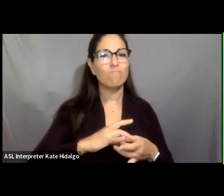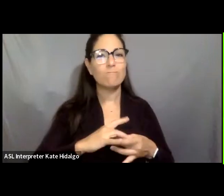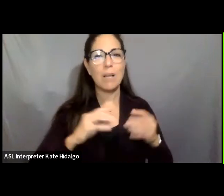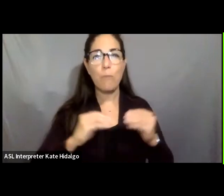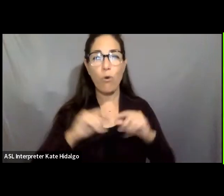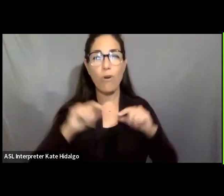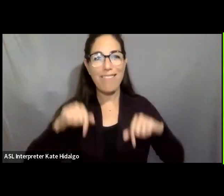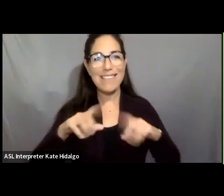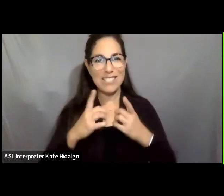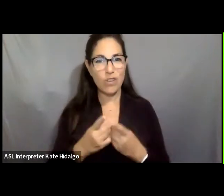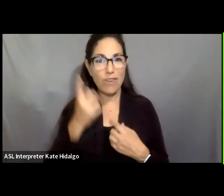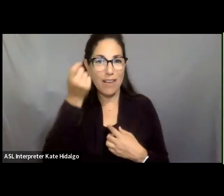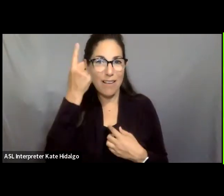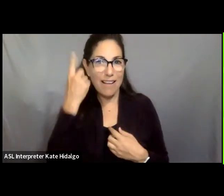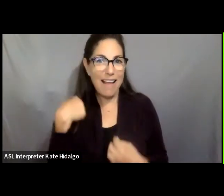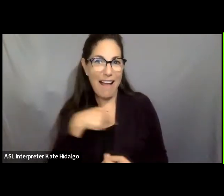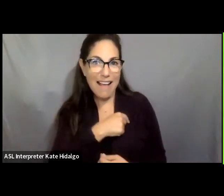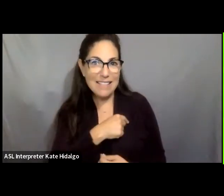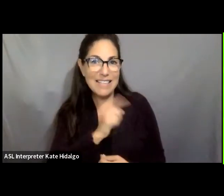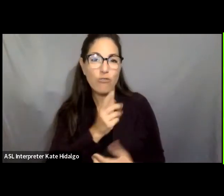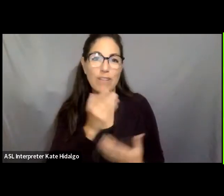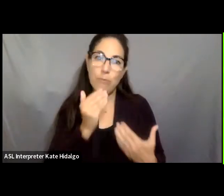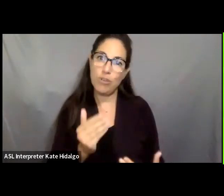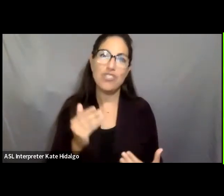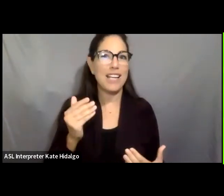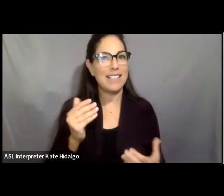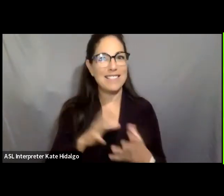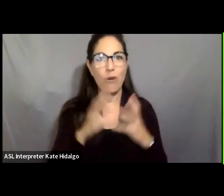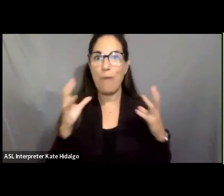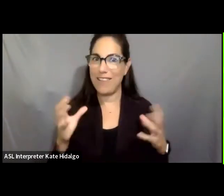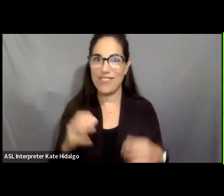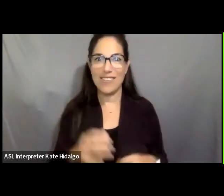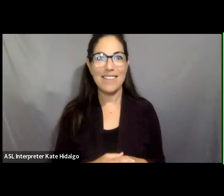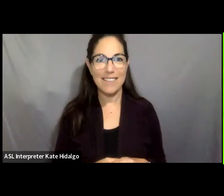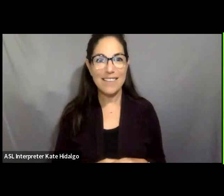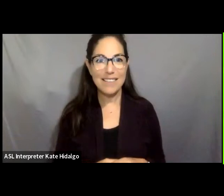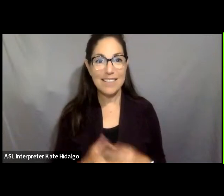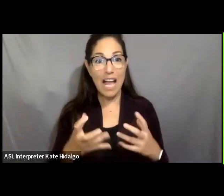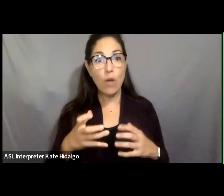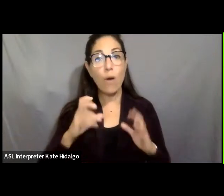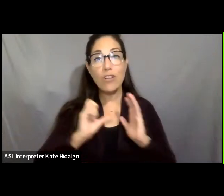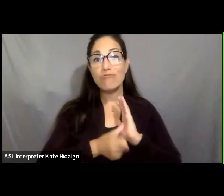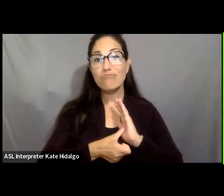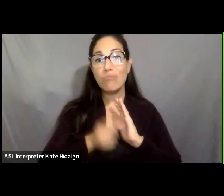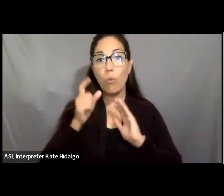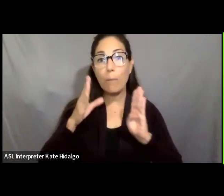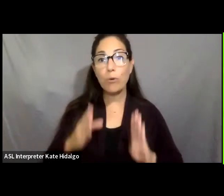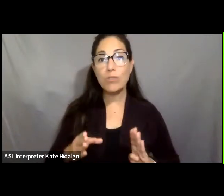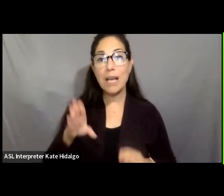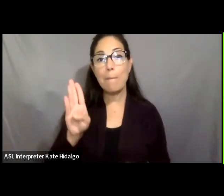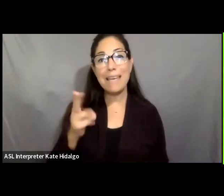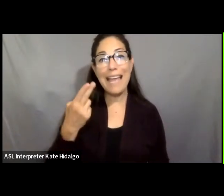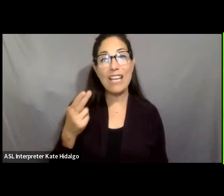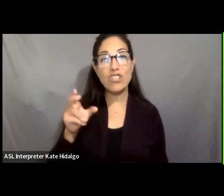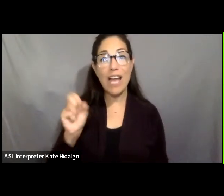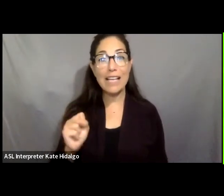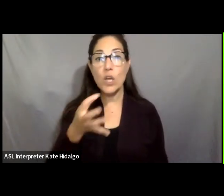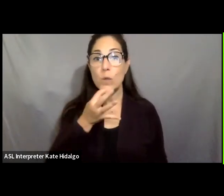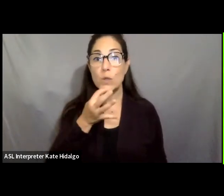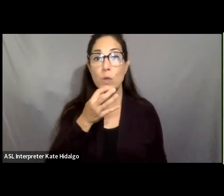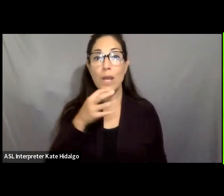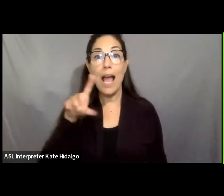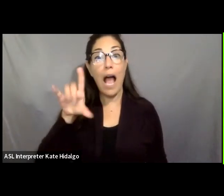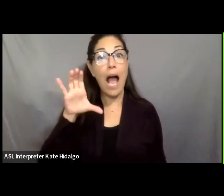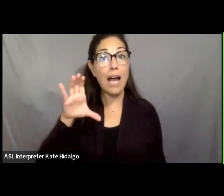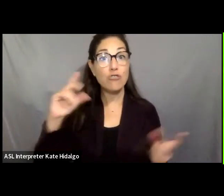district and understanding us. And I really appreciate it. So thank you. I want to shout out to BHS is going to have their 100th anniversary